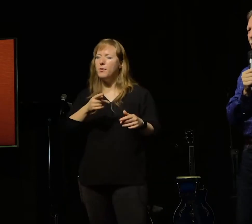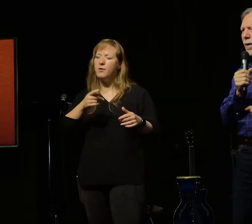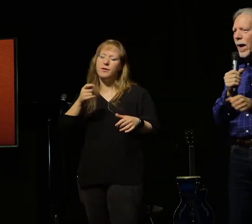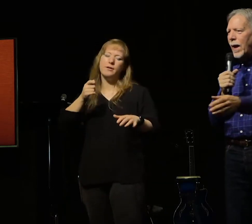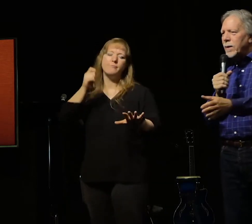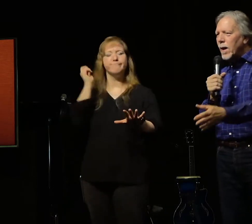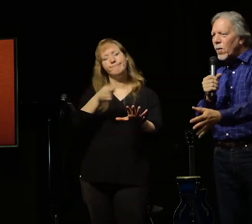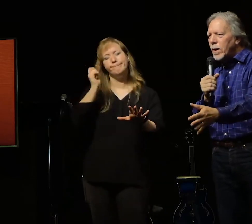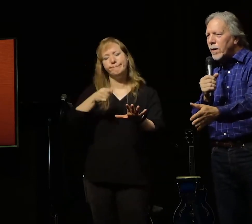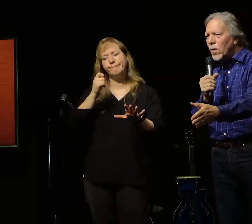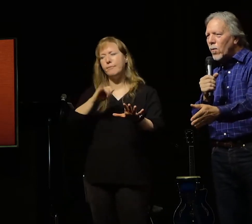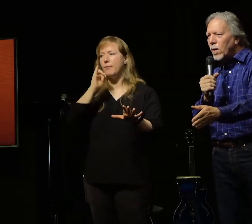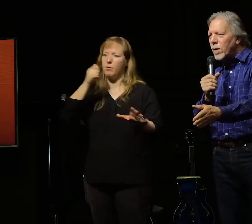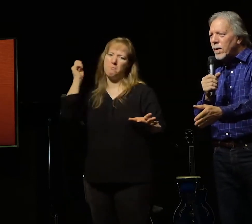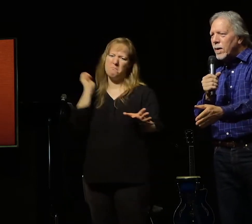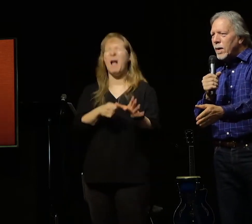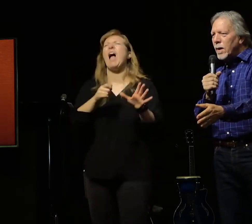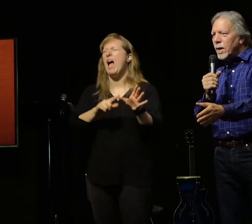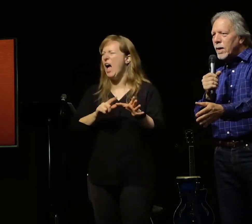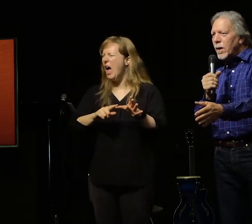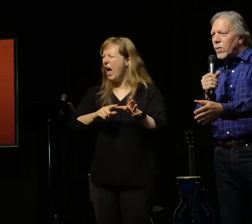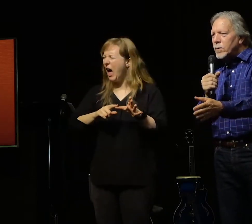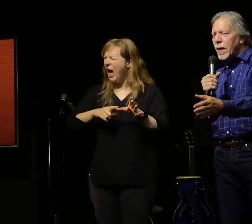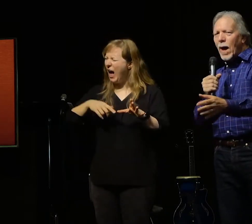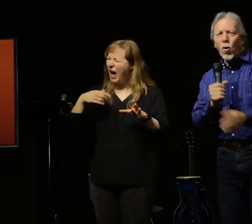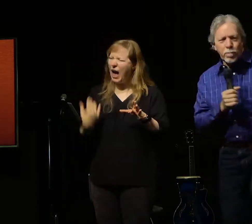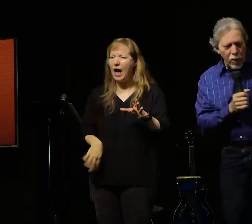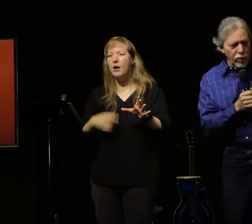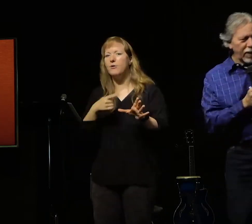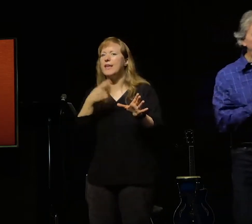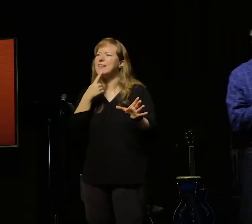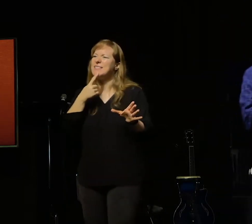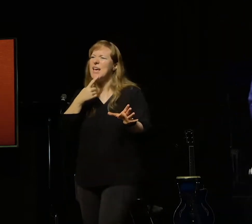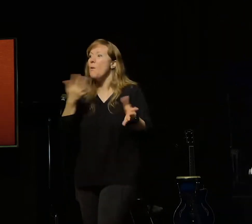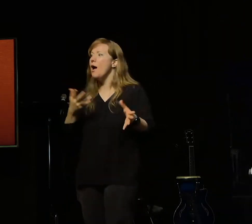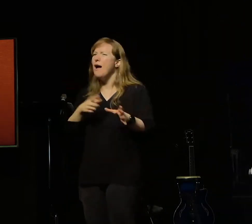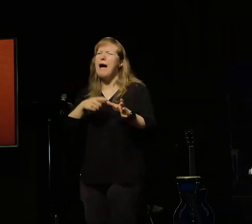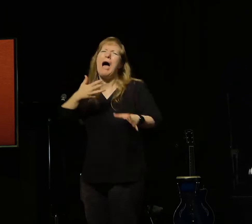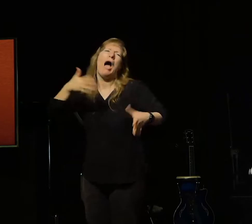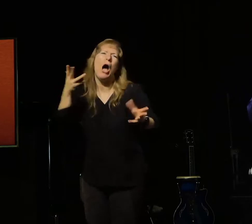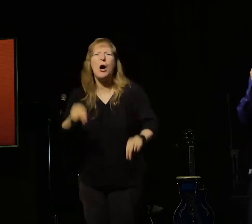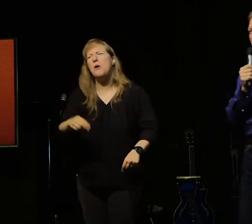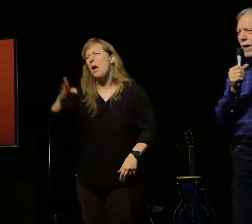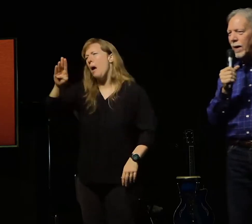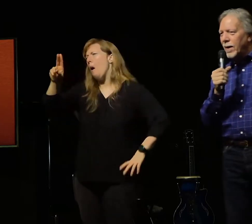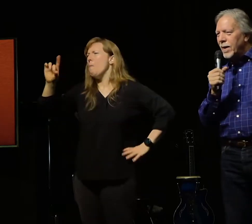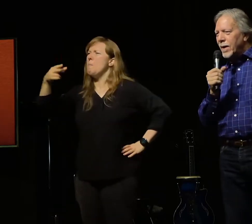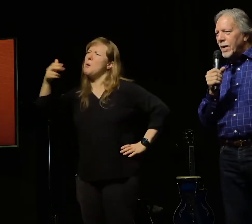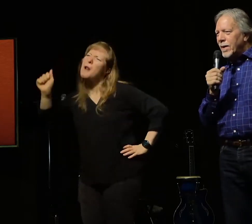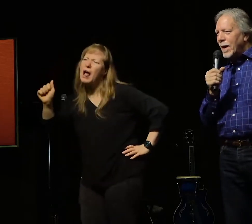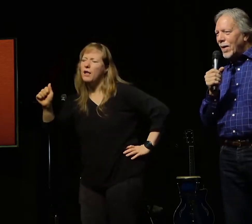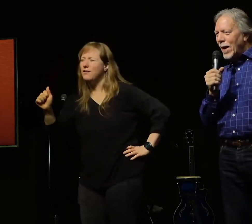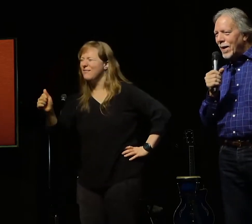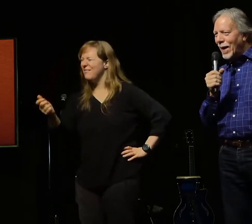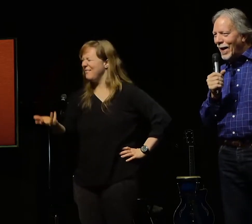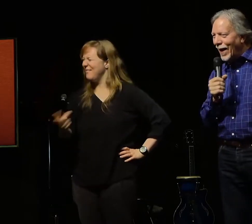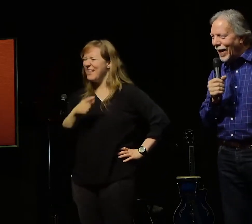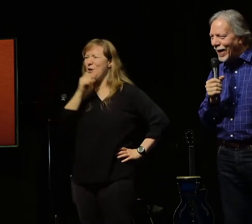that, get their hand caught in the door, they don't say, "Oh, Buddha." Isn't it funny? They